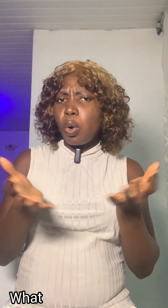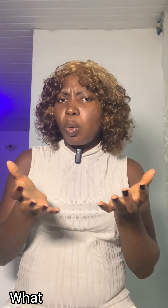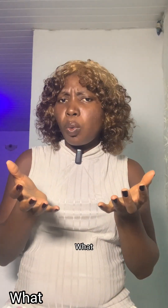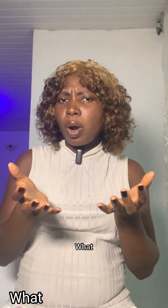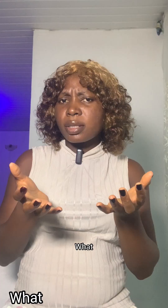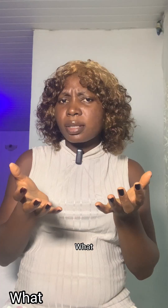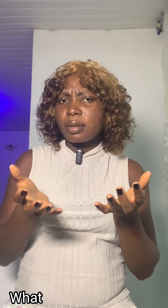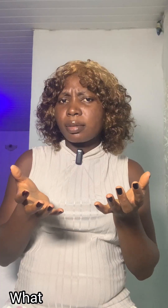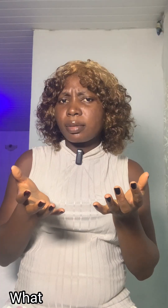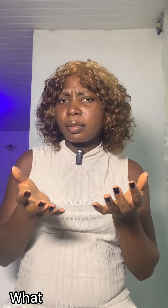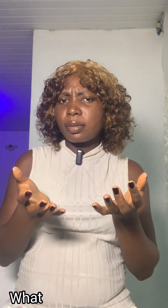What,